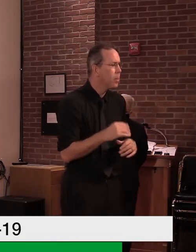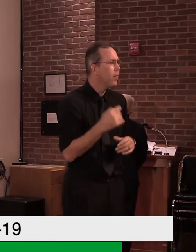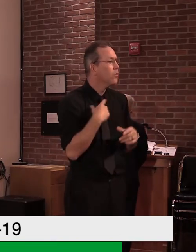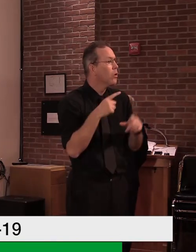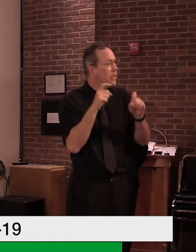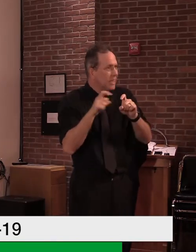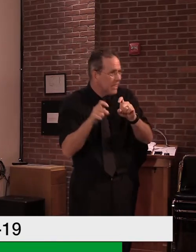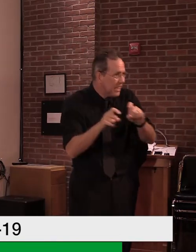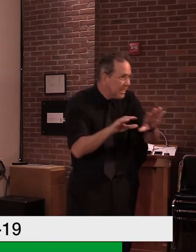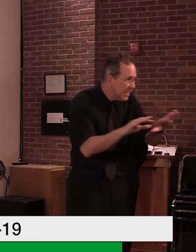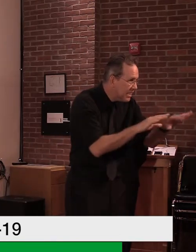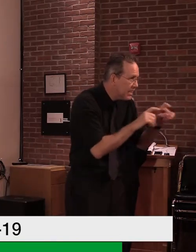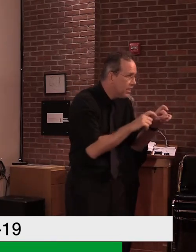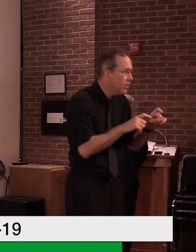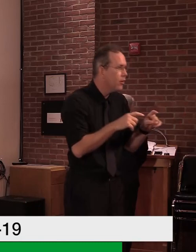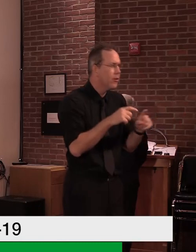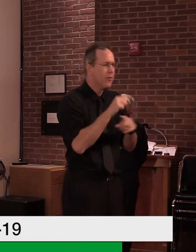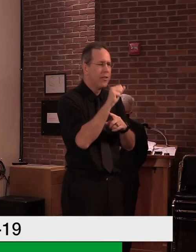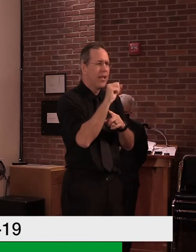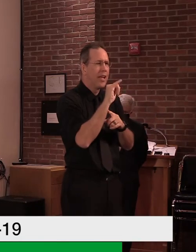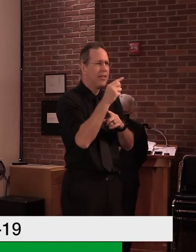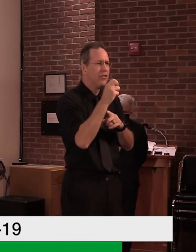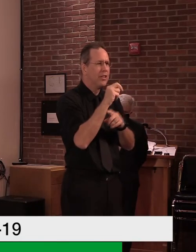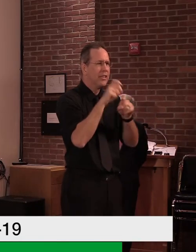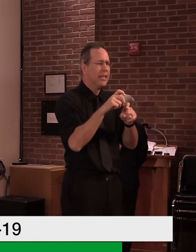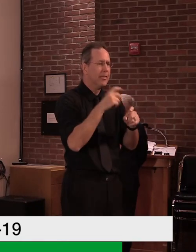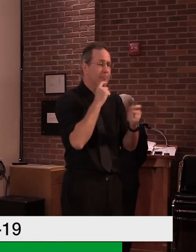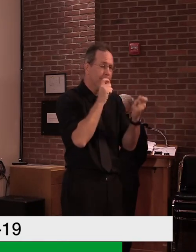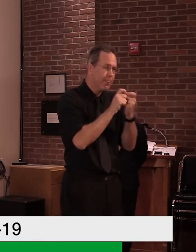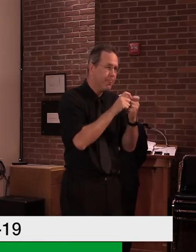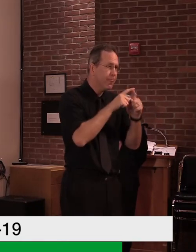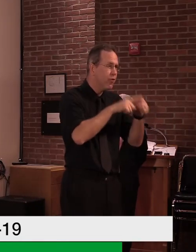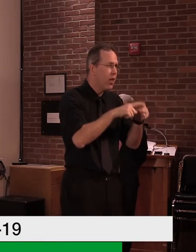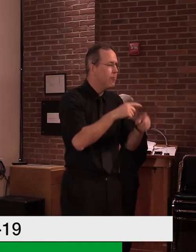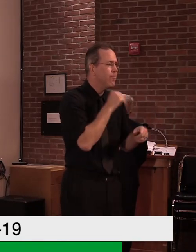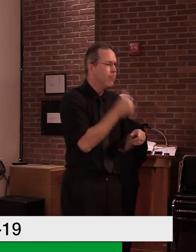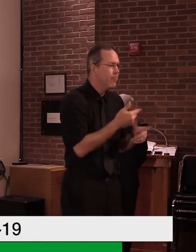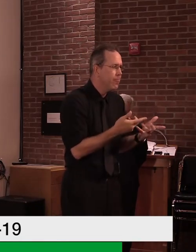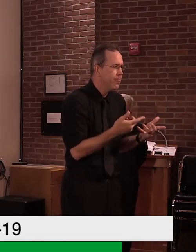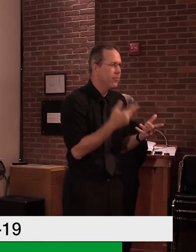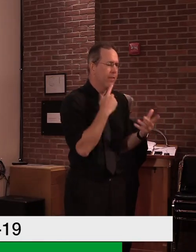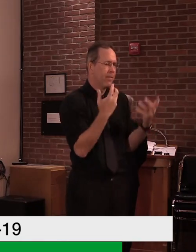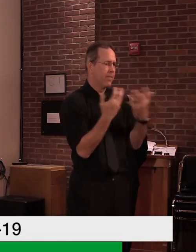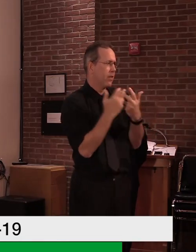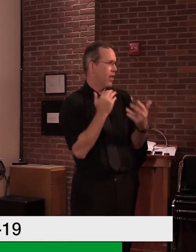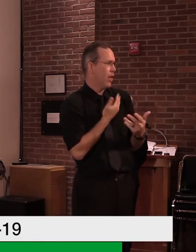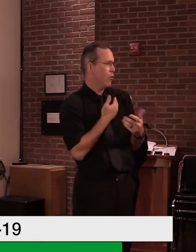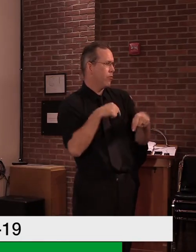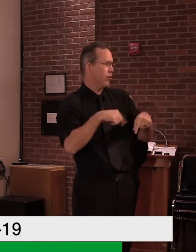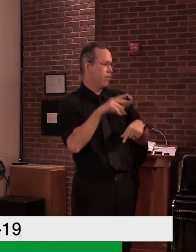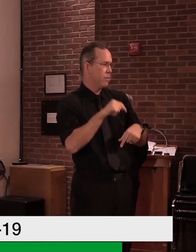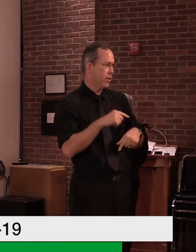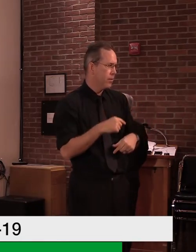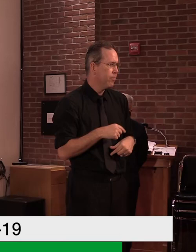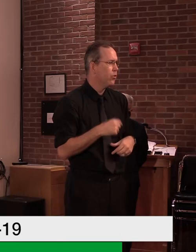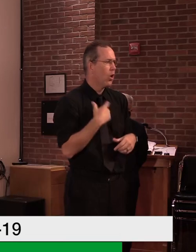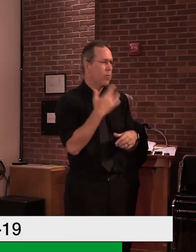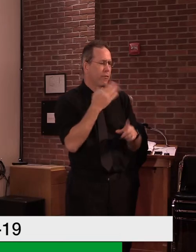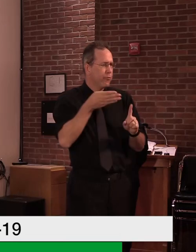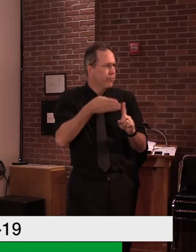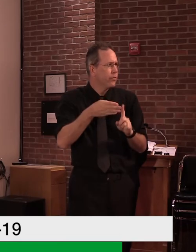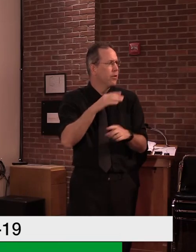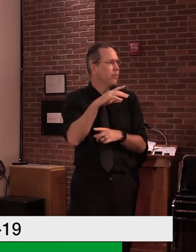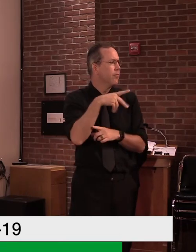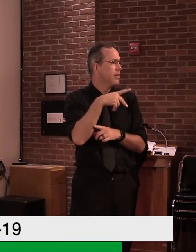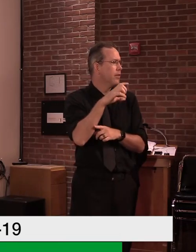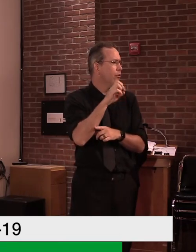feel badly and are in a state with very low prevalence. So we just have to find that sweet spot in between. Well, and these various businesses